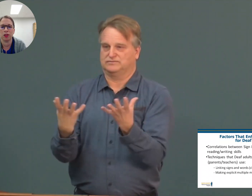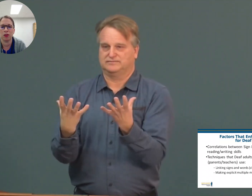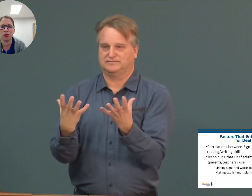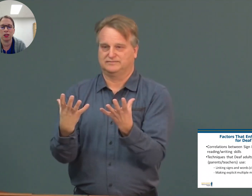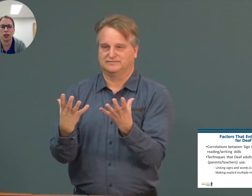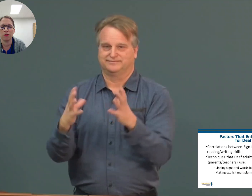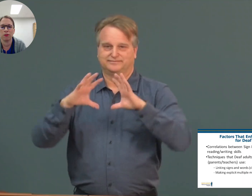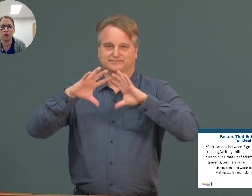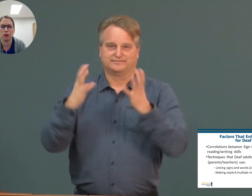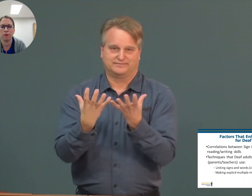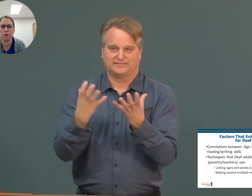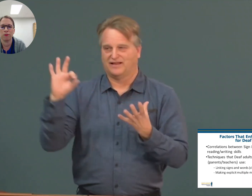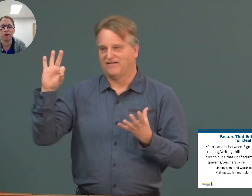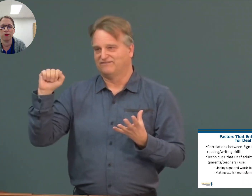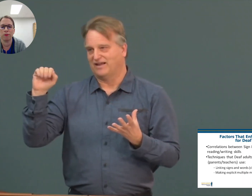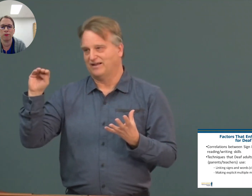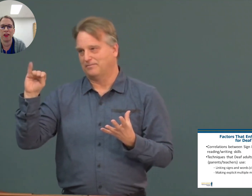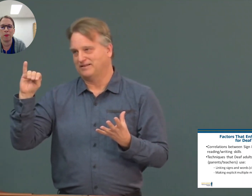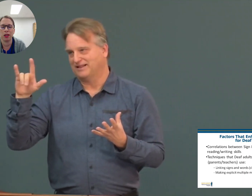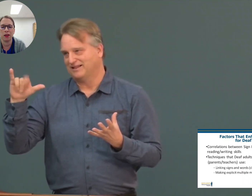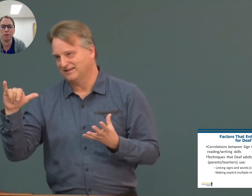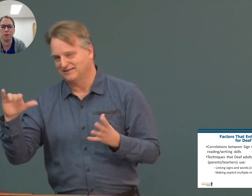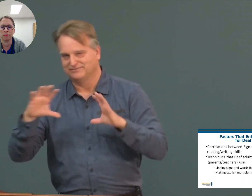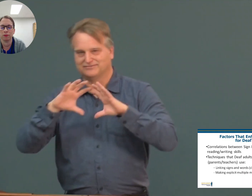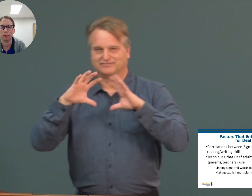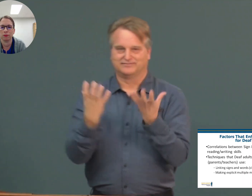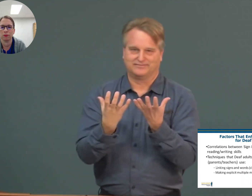old sign for family.